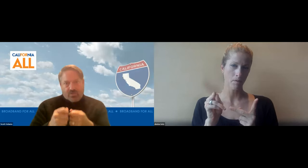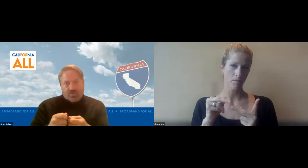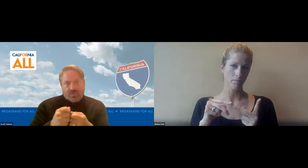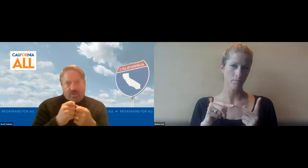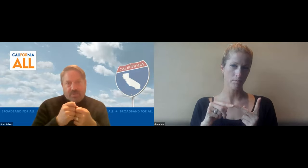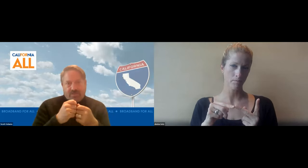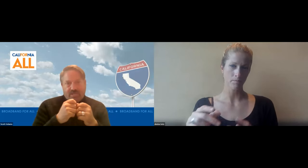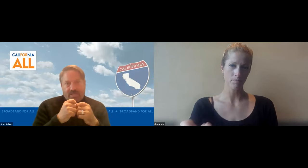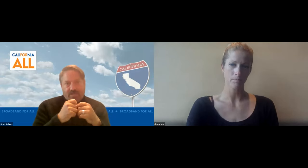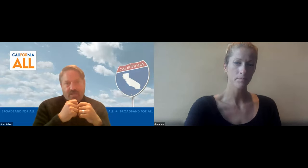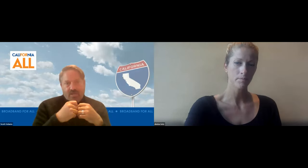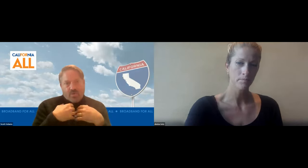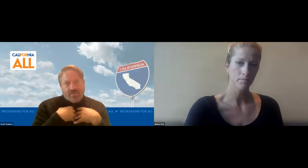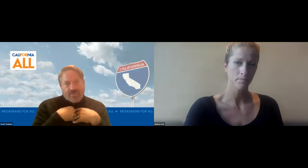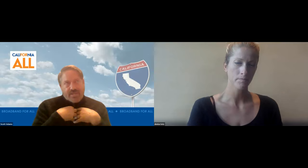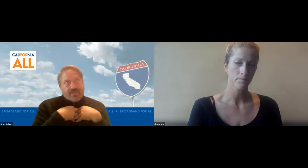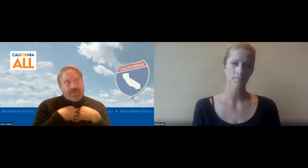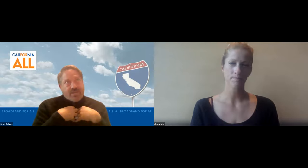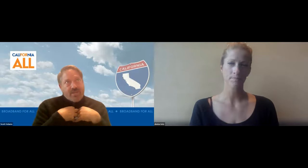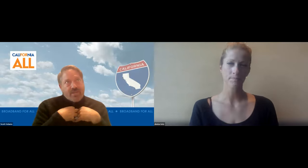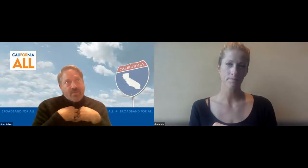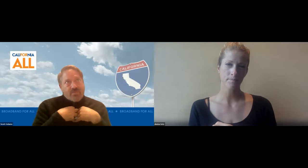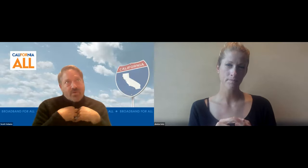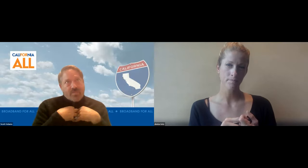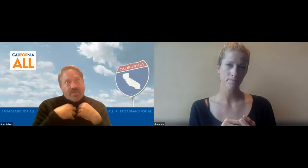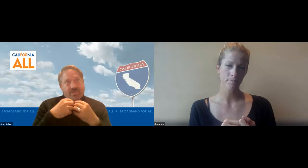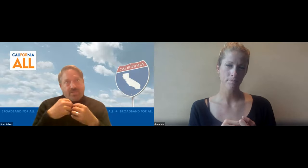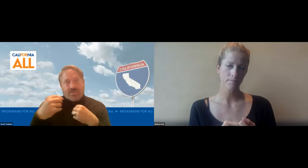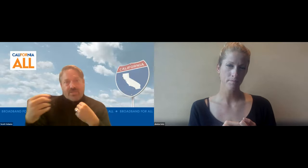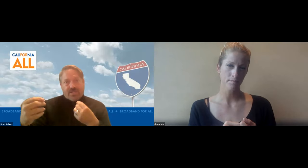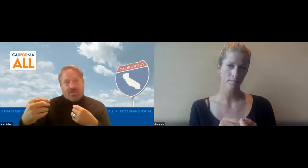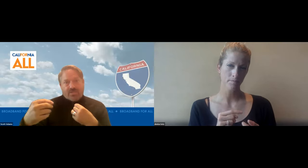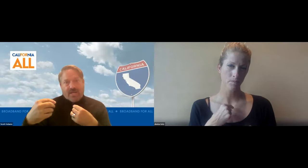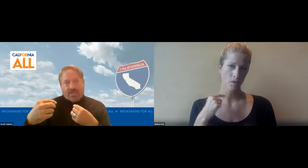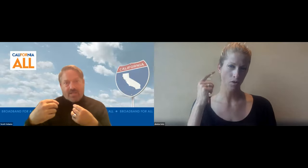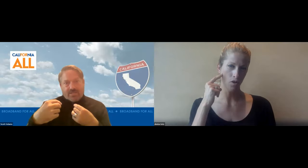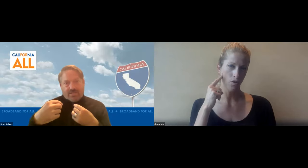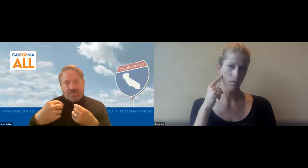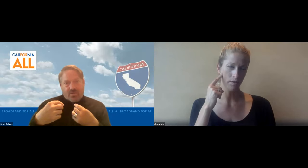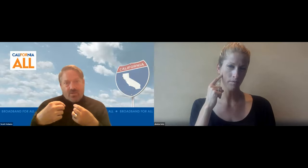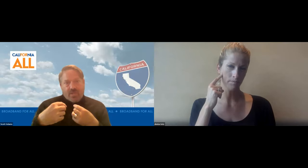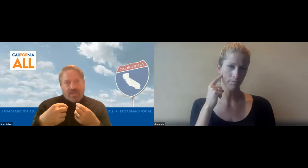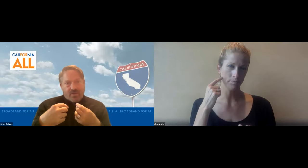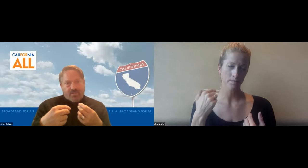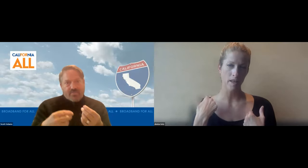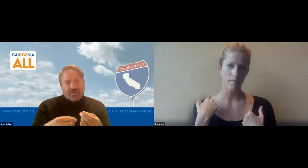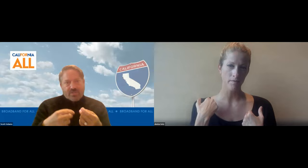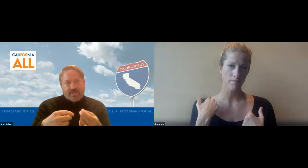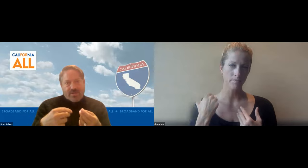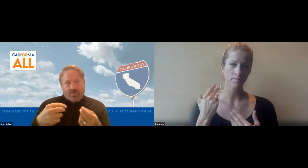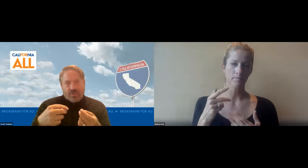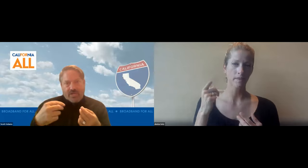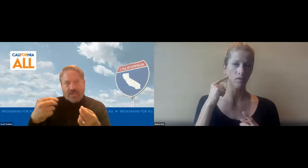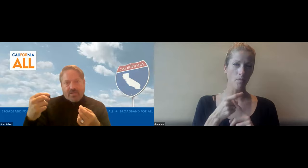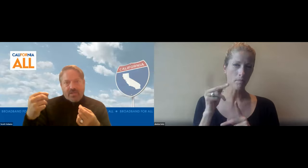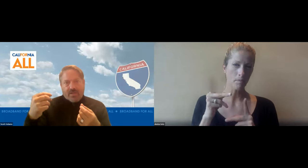language and cultural competence. And one of the things that we've heard about is that there are these other dialects. And so hearing from folks in